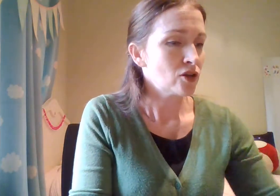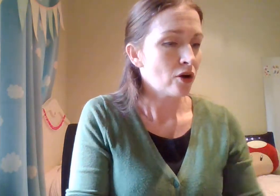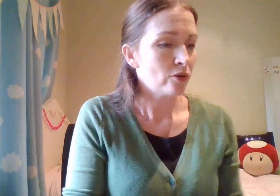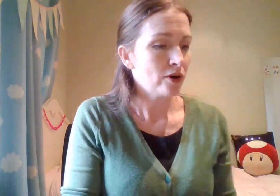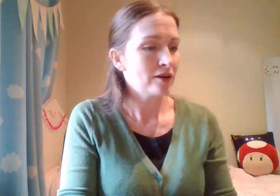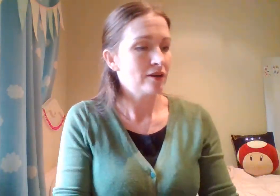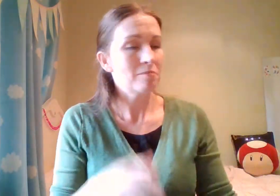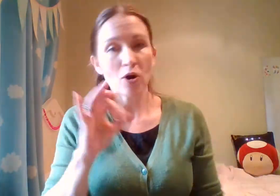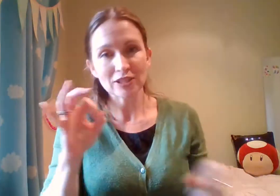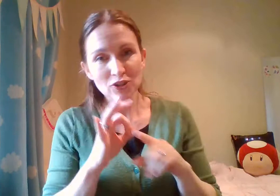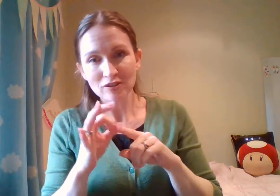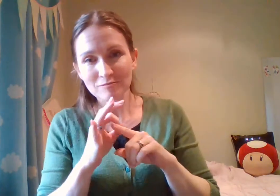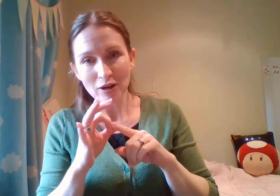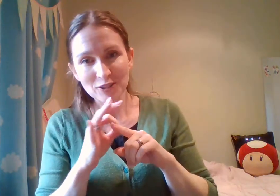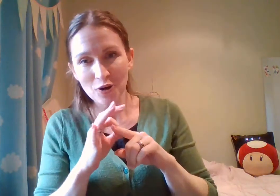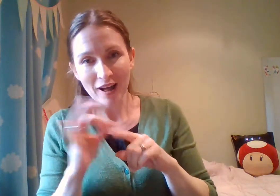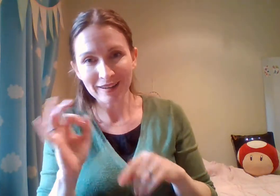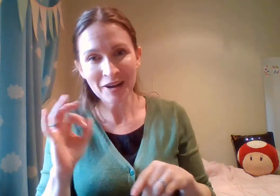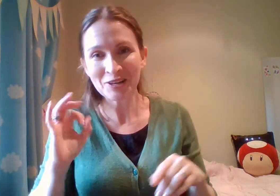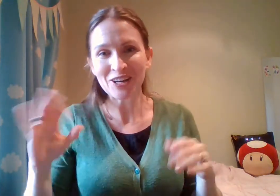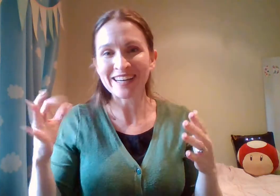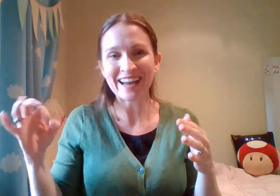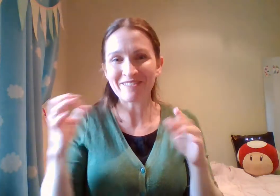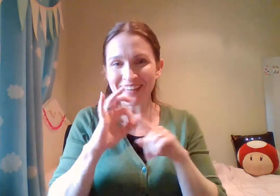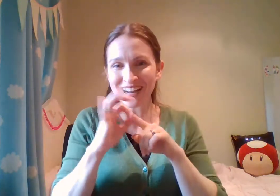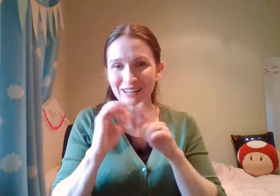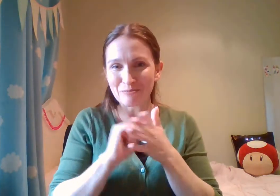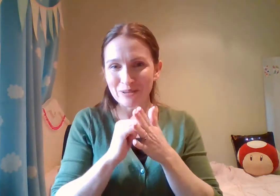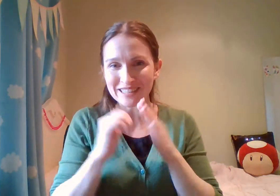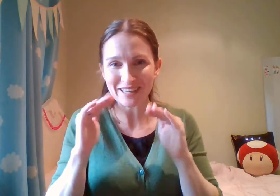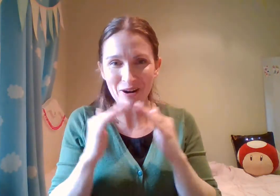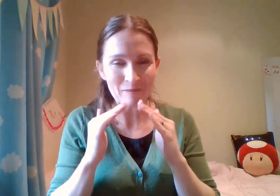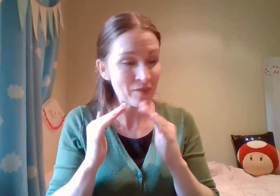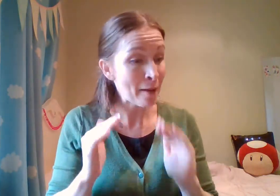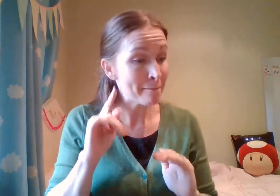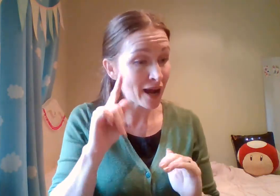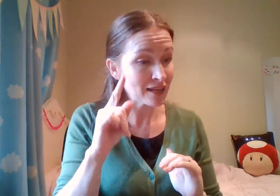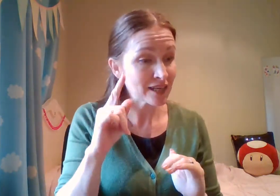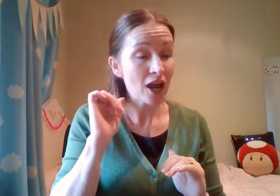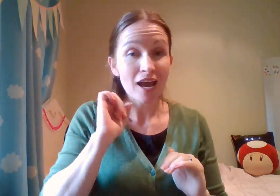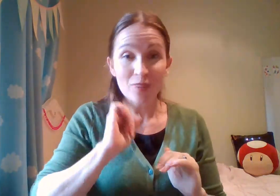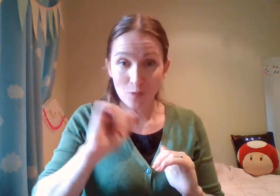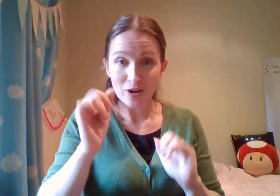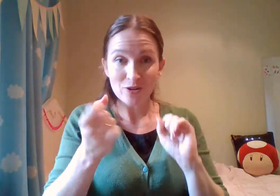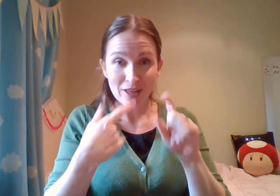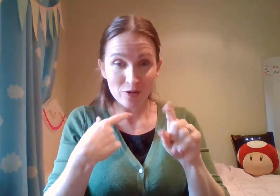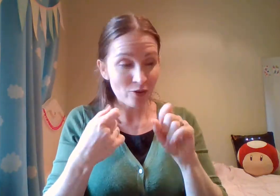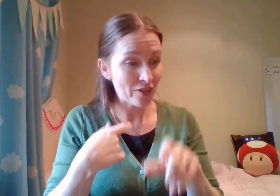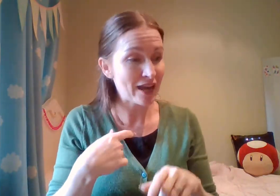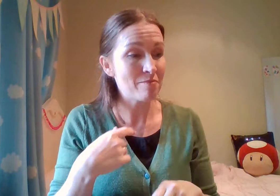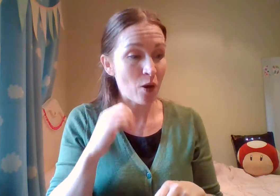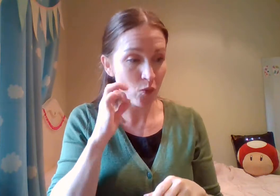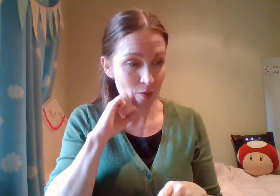so mine's not colour because I didn't have any colour printing at home, but the one you get through on the email will be